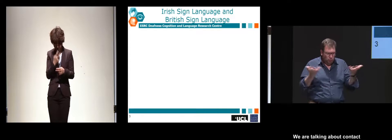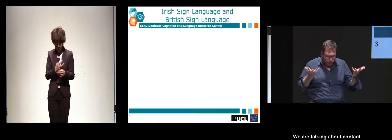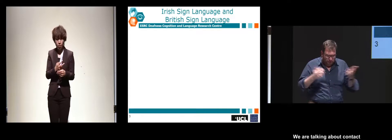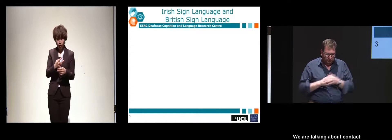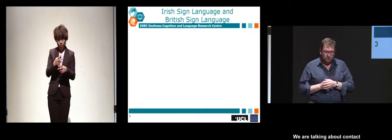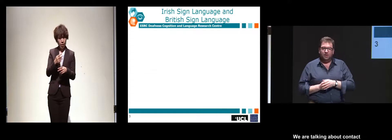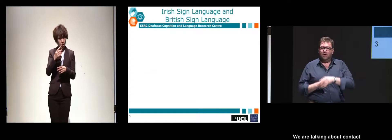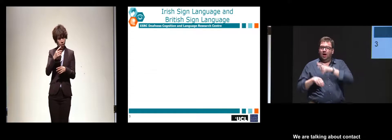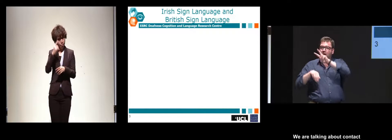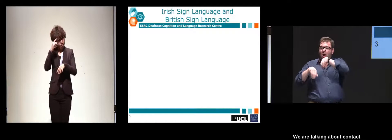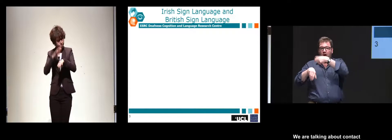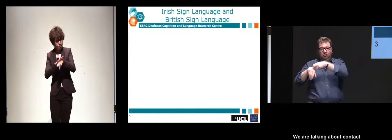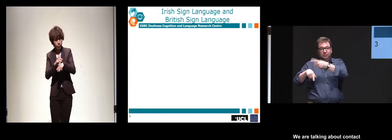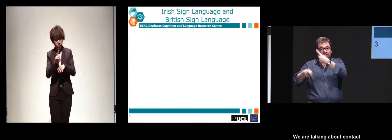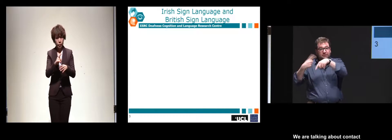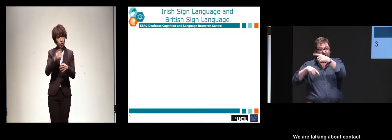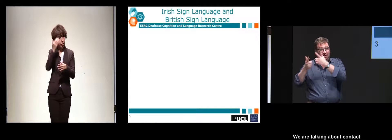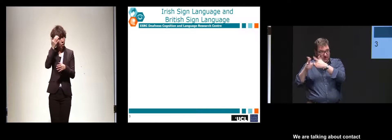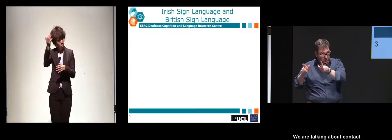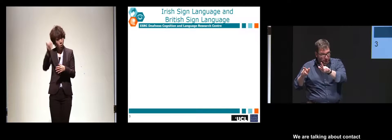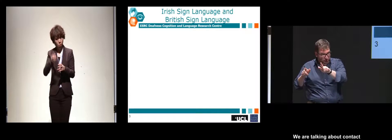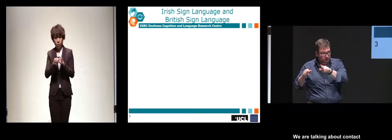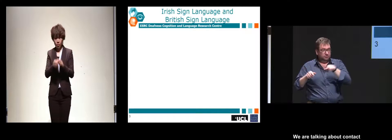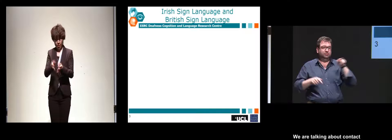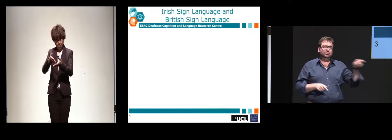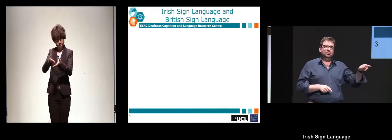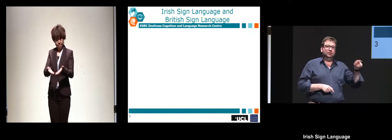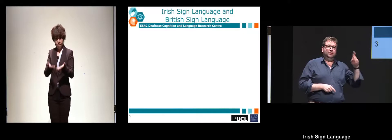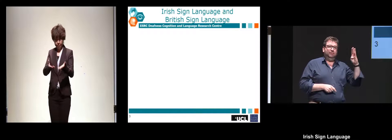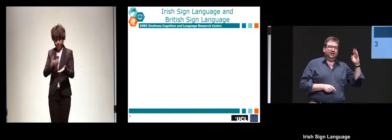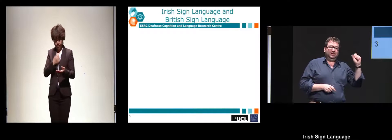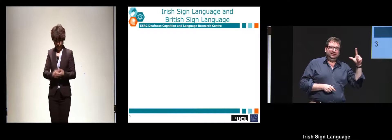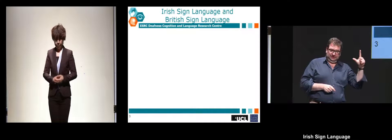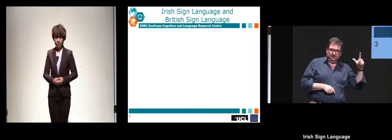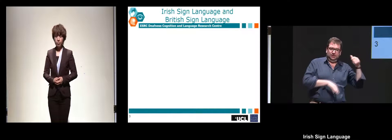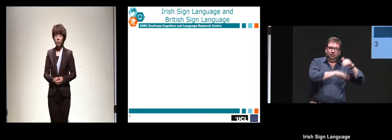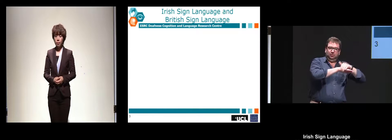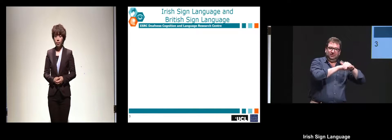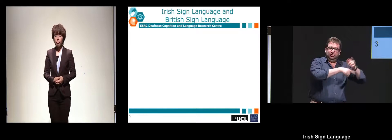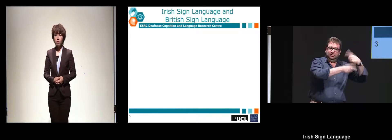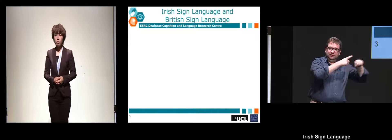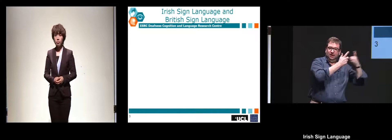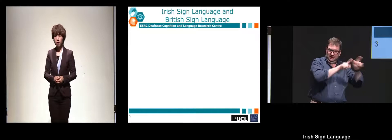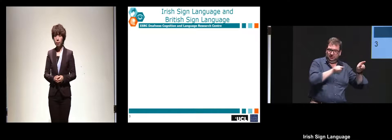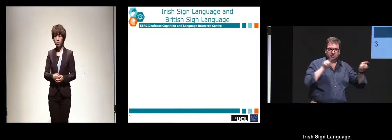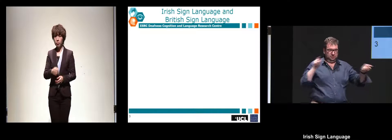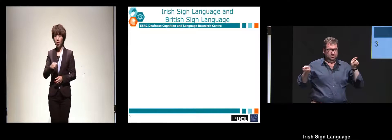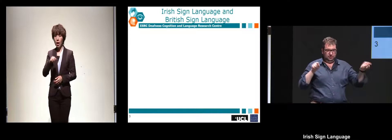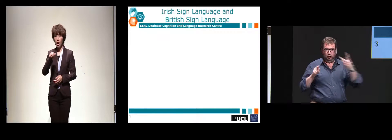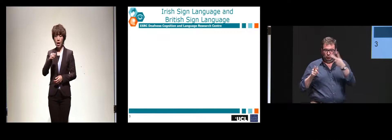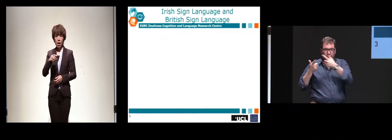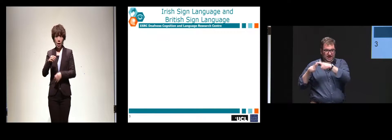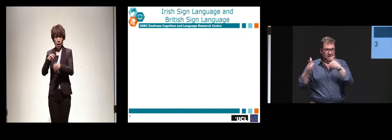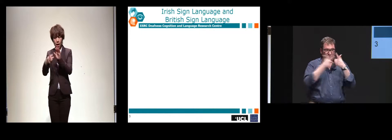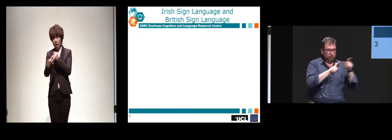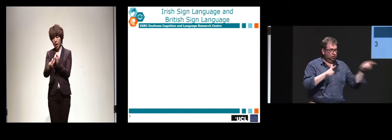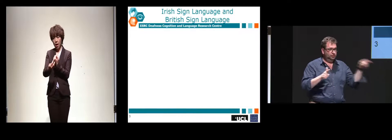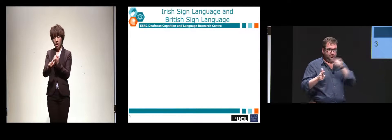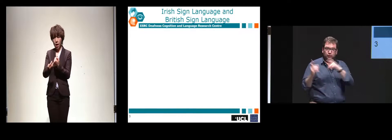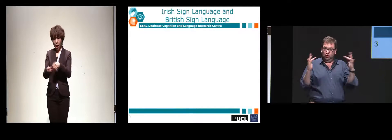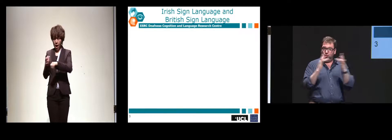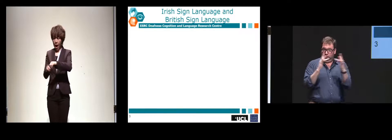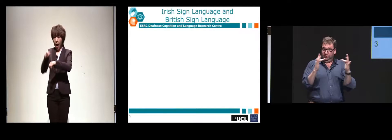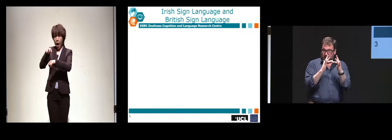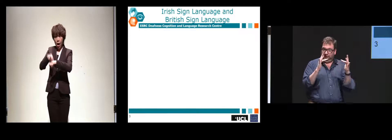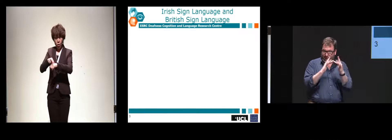We're talking about contact between two sign languages, Irish Sign Language and British Sign Language, ISL